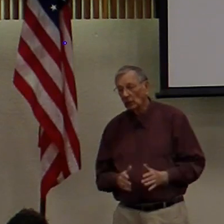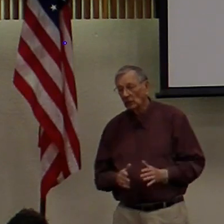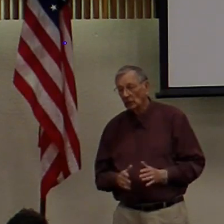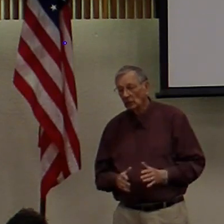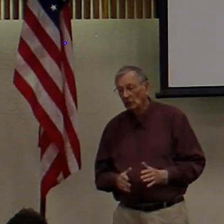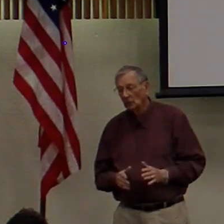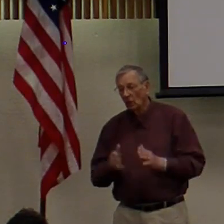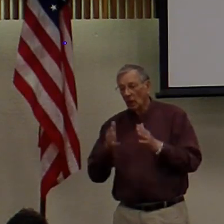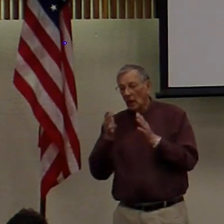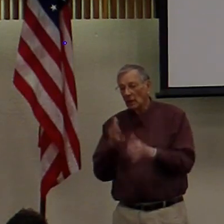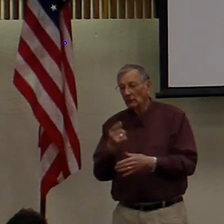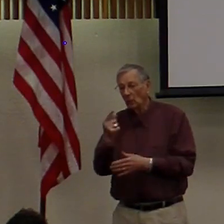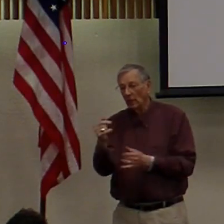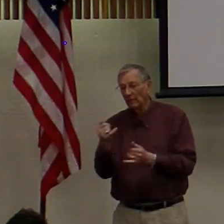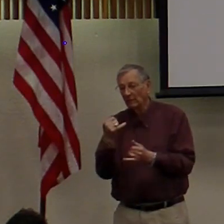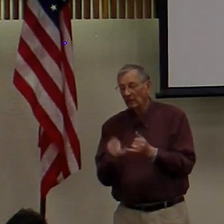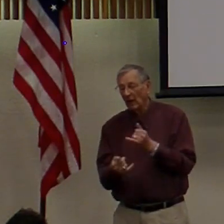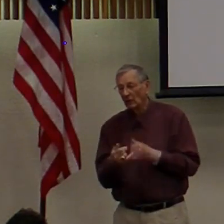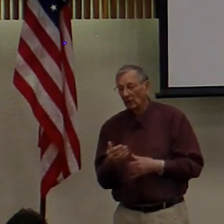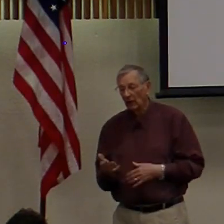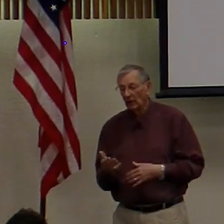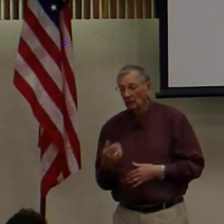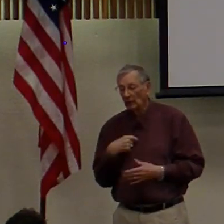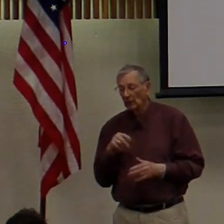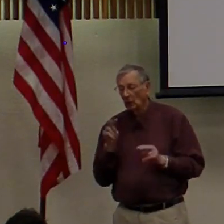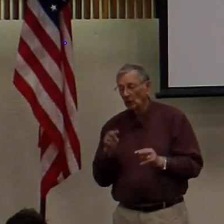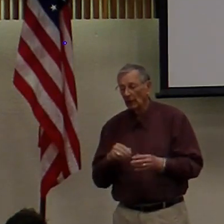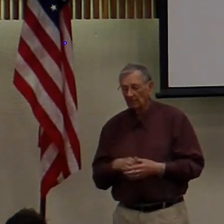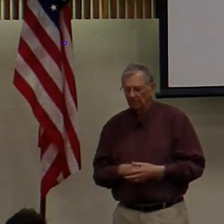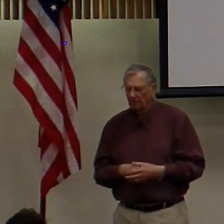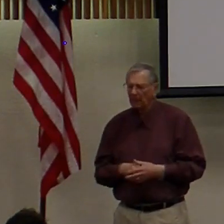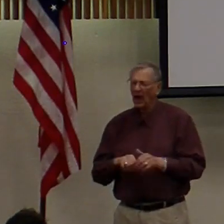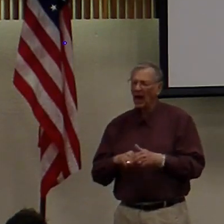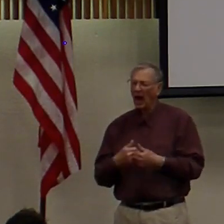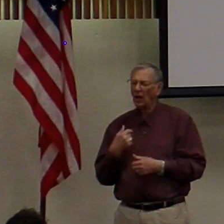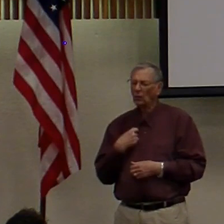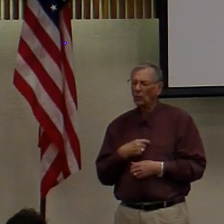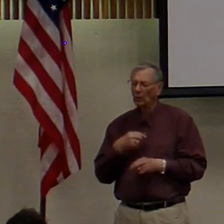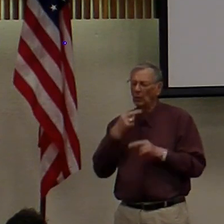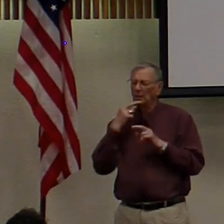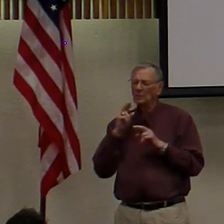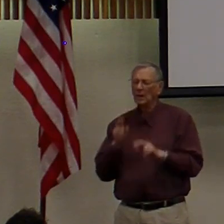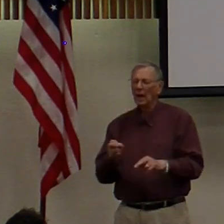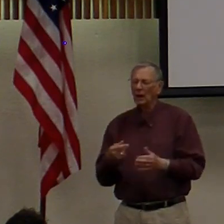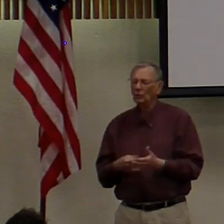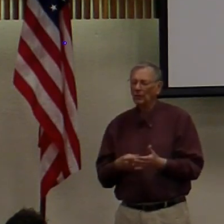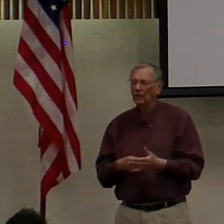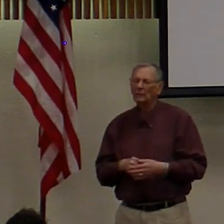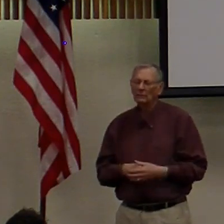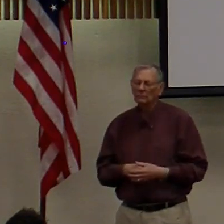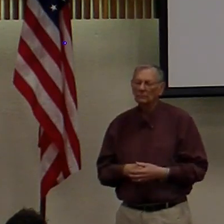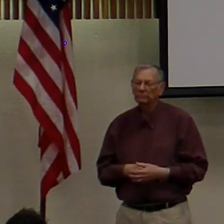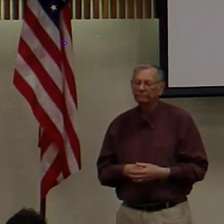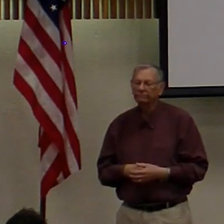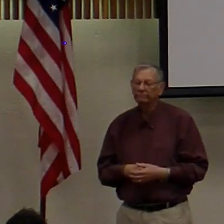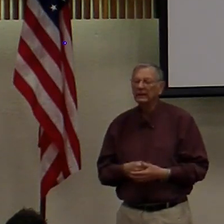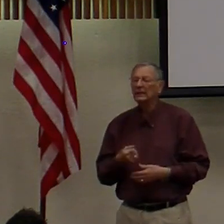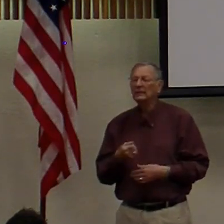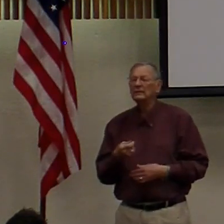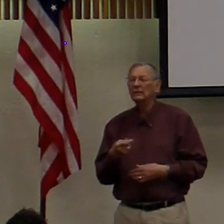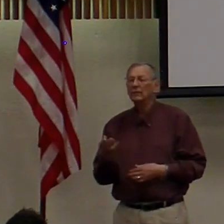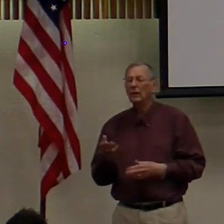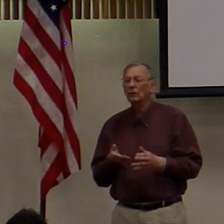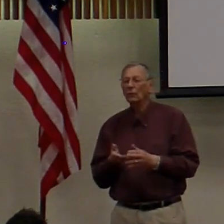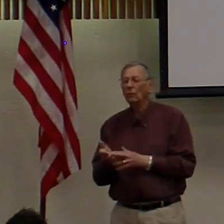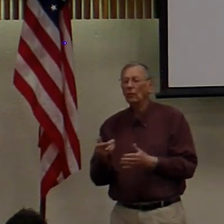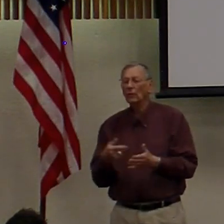that leaves one final thing that we need to look at. How do we respond to this? There's several things scattered